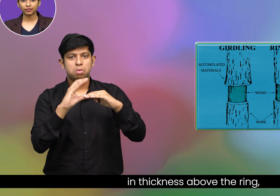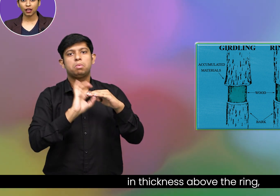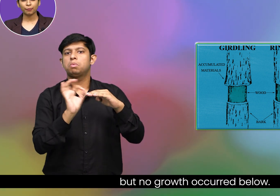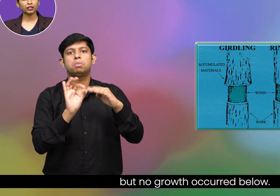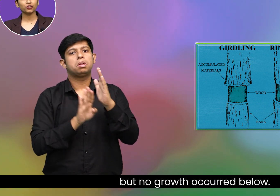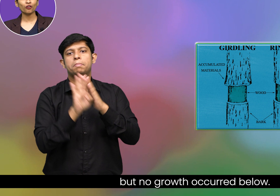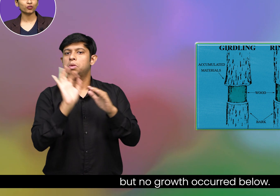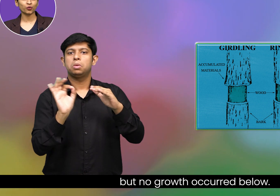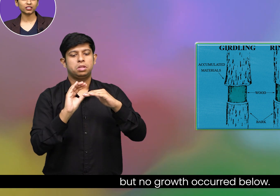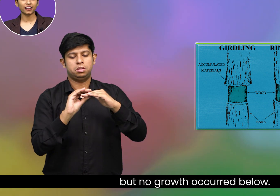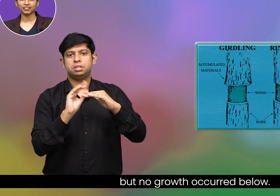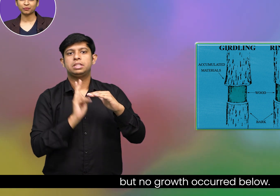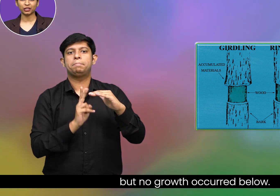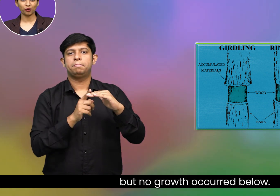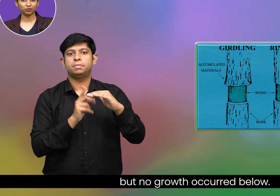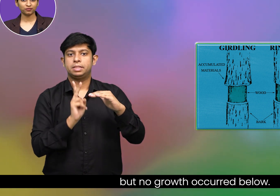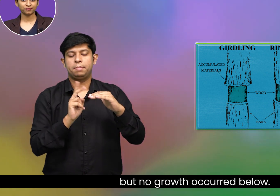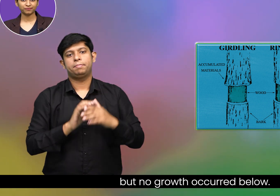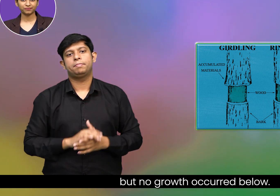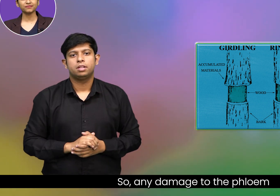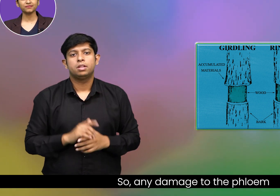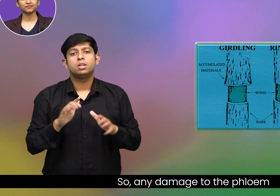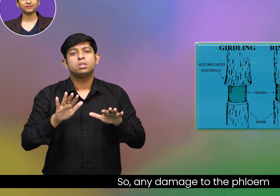ring, but no growth occurred below.